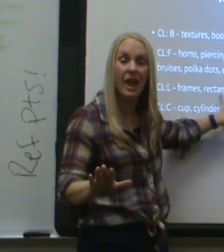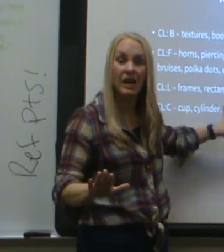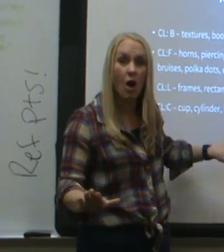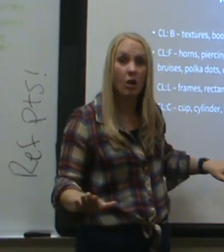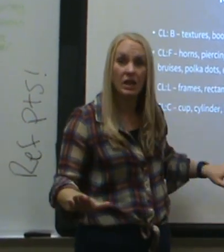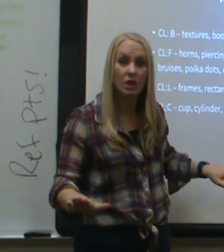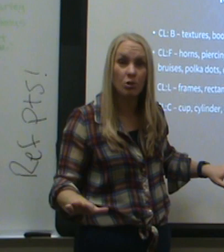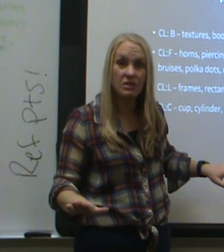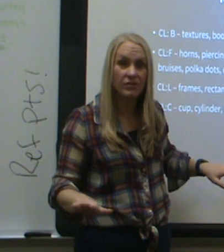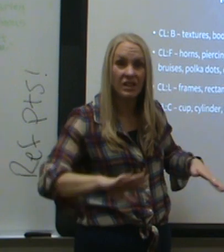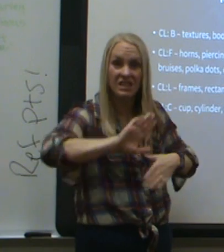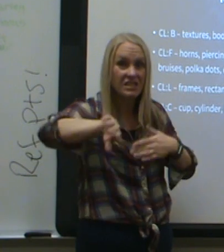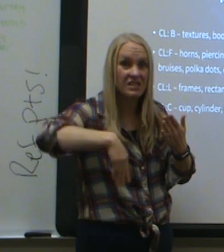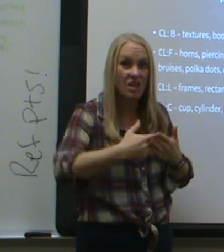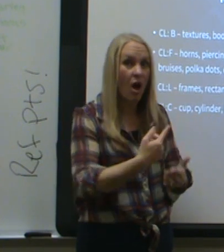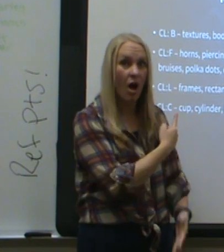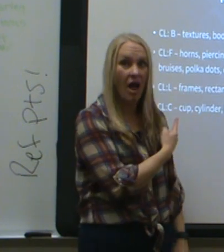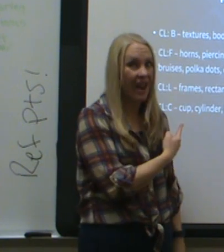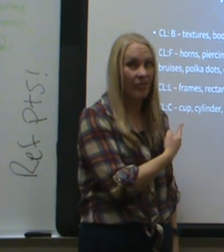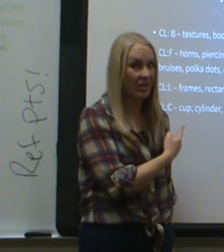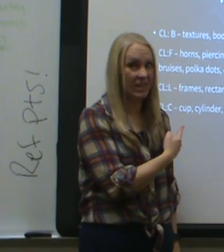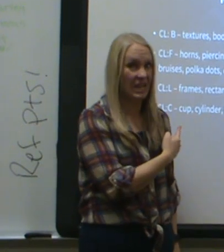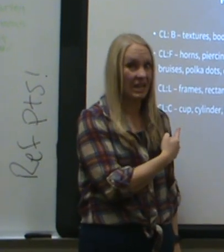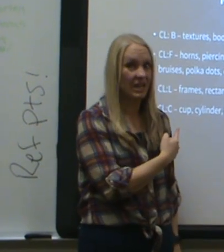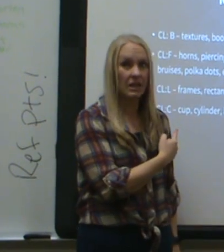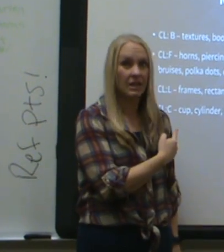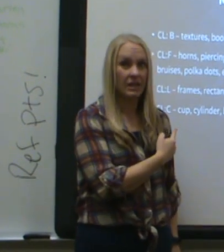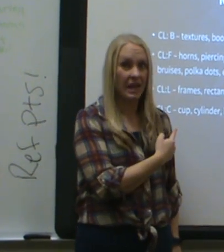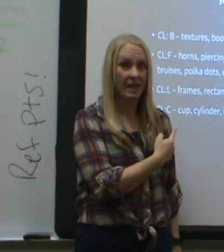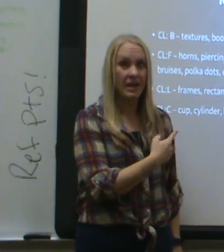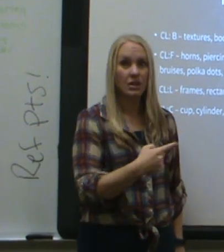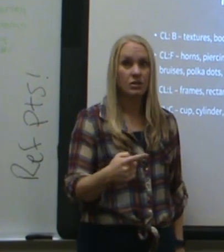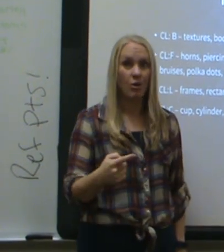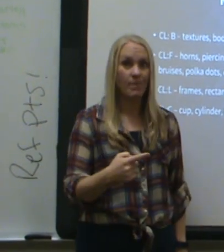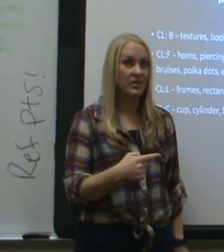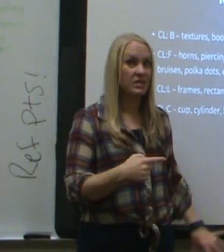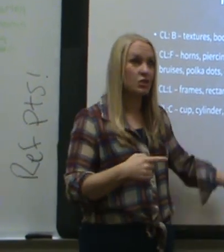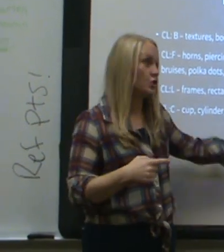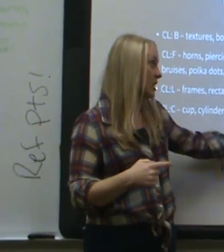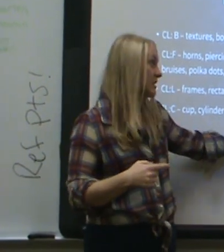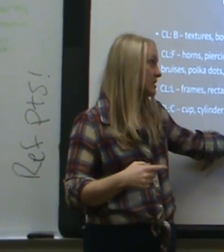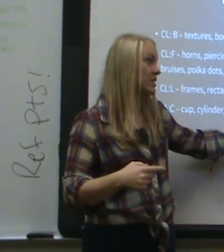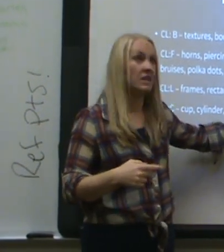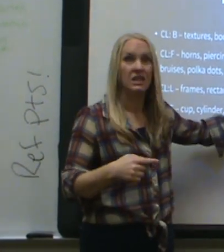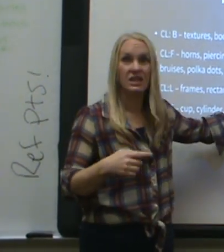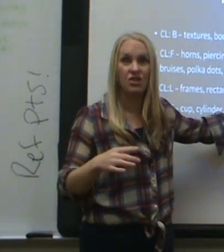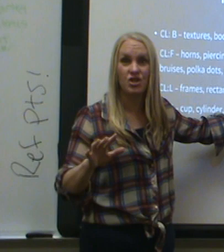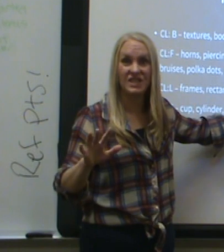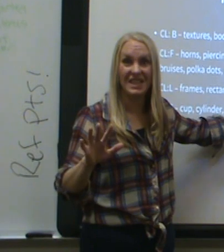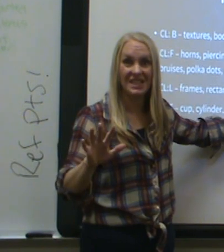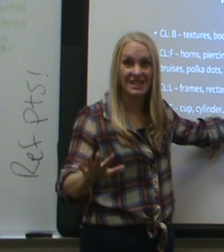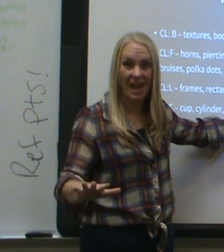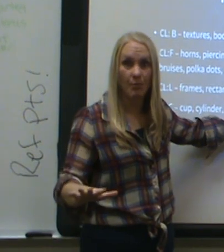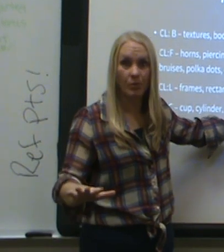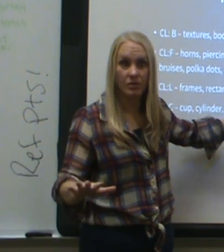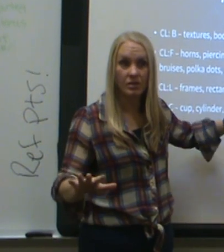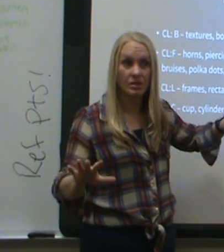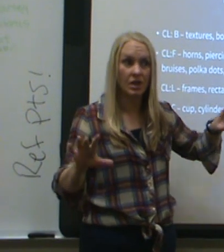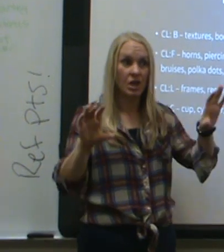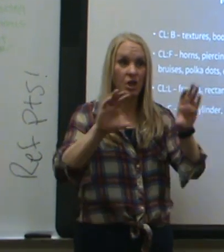an all-inclusive list. This is not everything. Okay, so these are just examples.